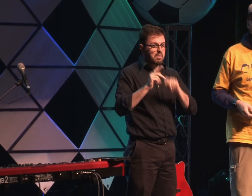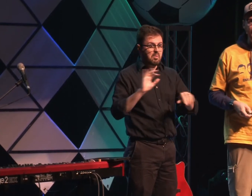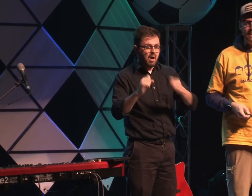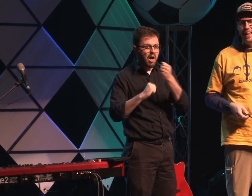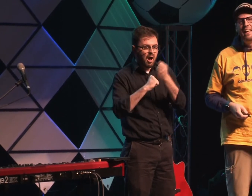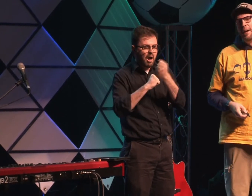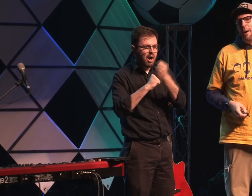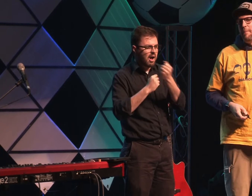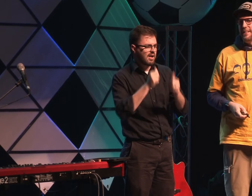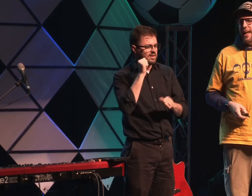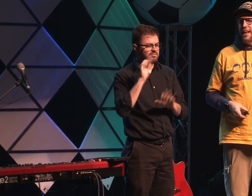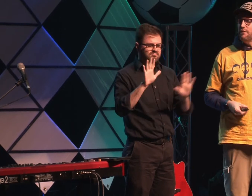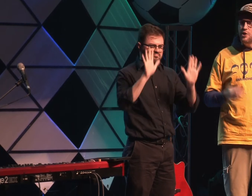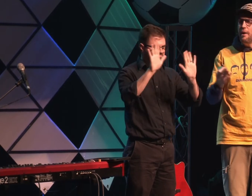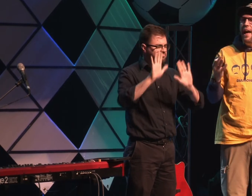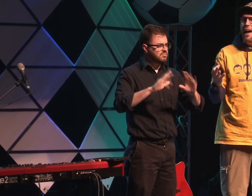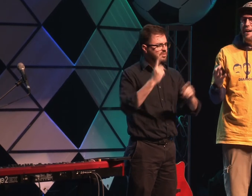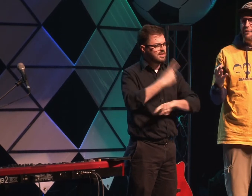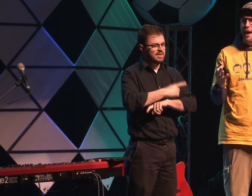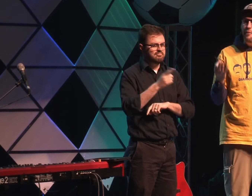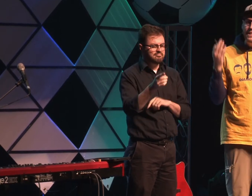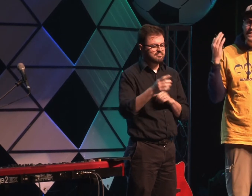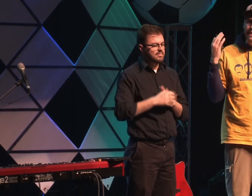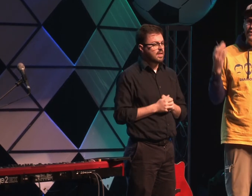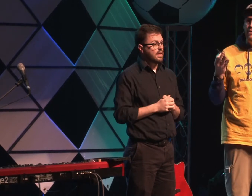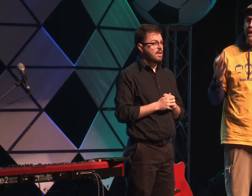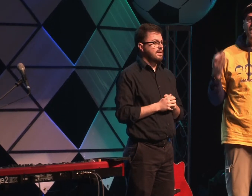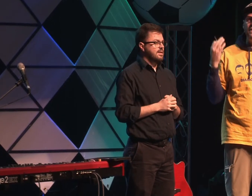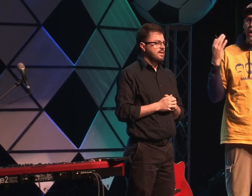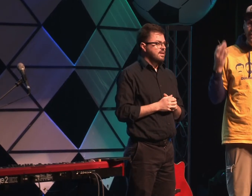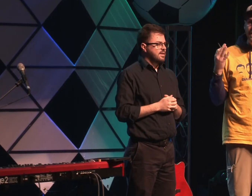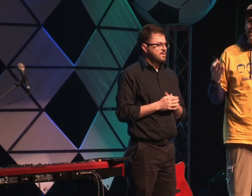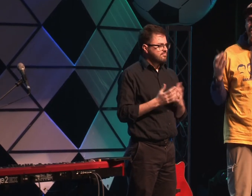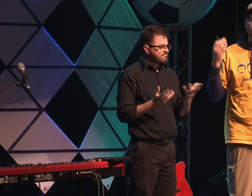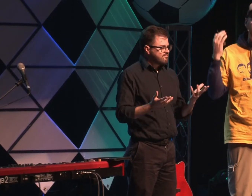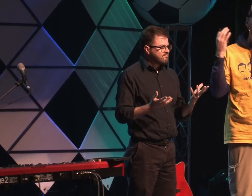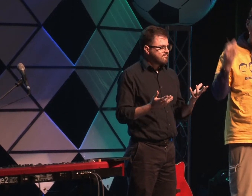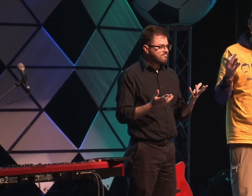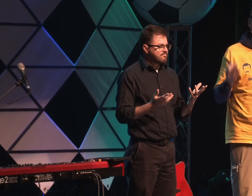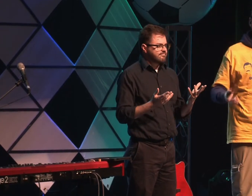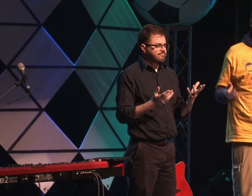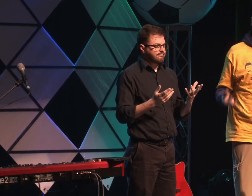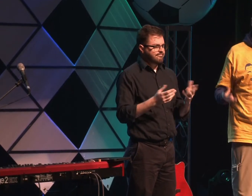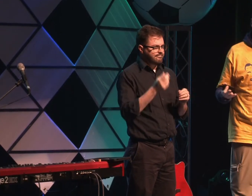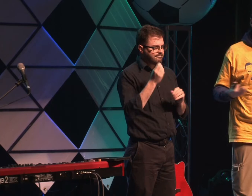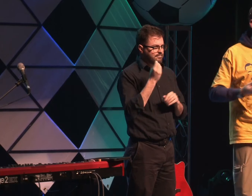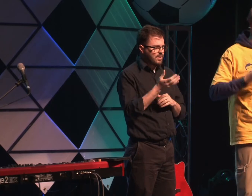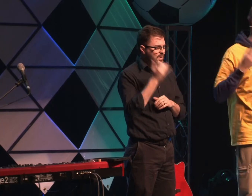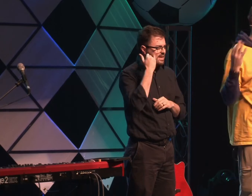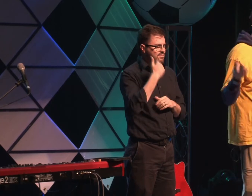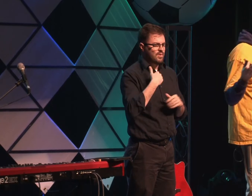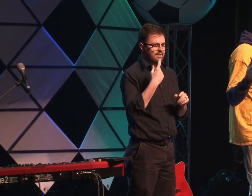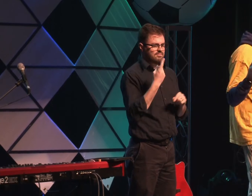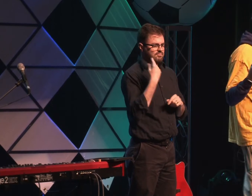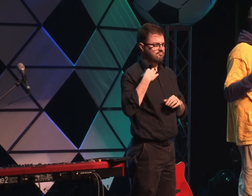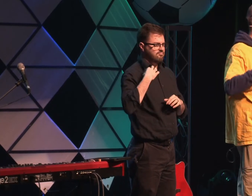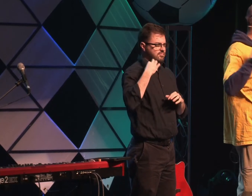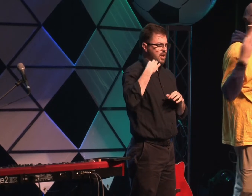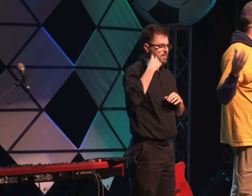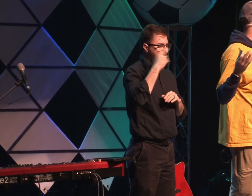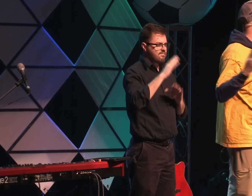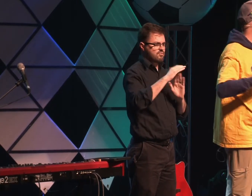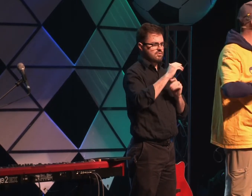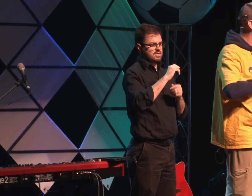was a great day. But and if you have a nomination for the program cover, something going on, one